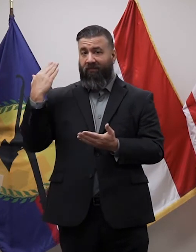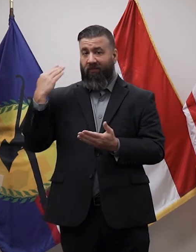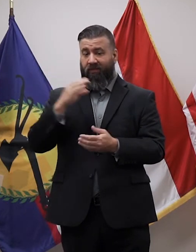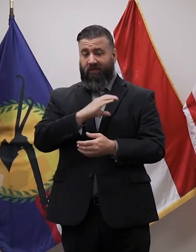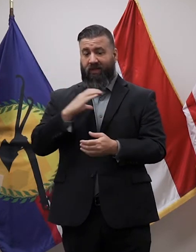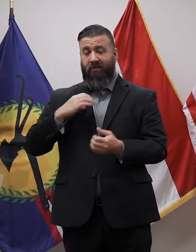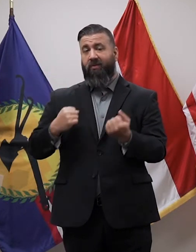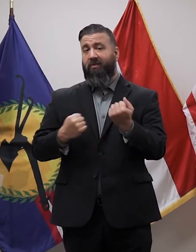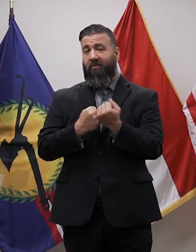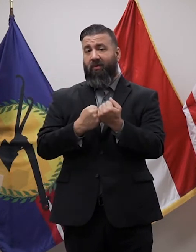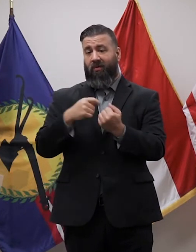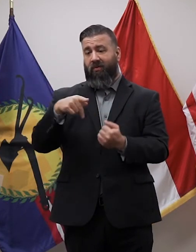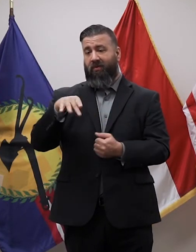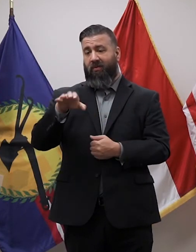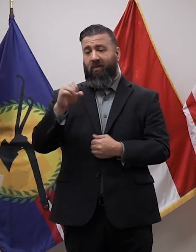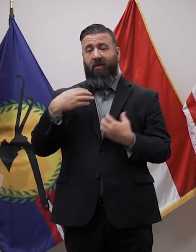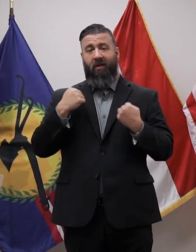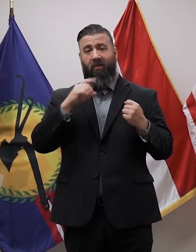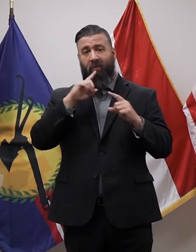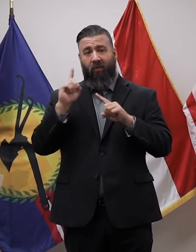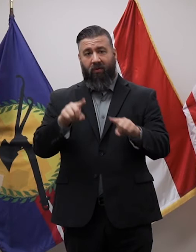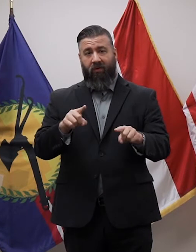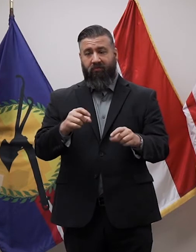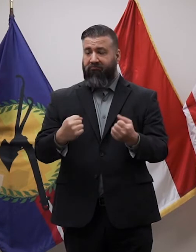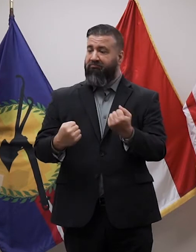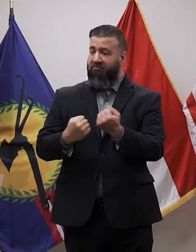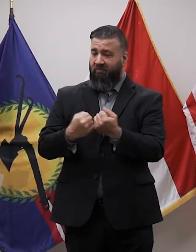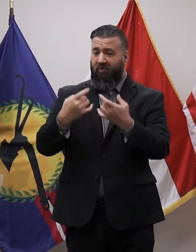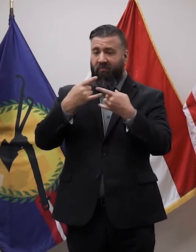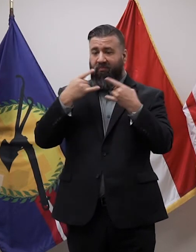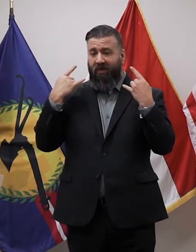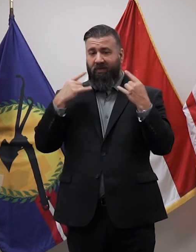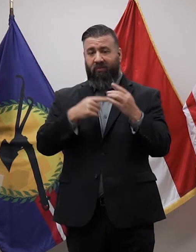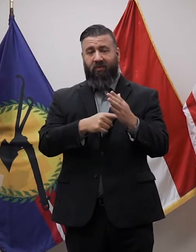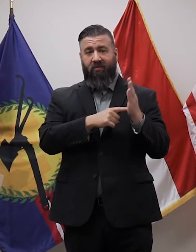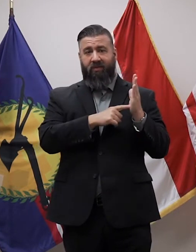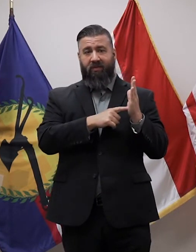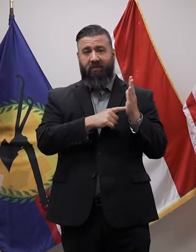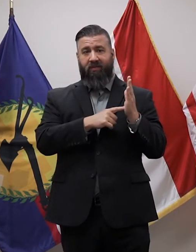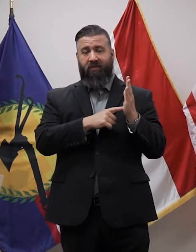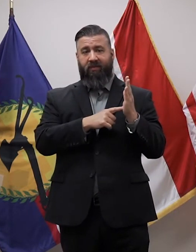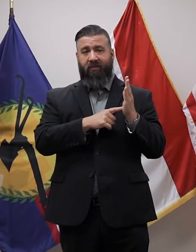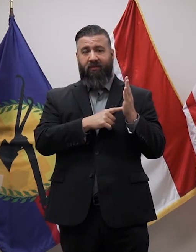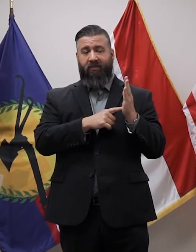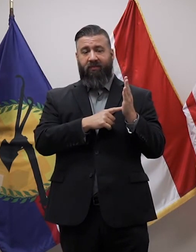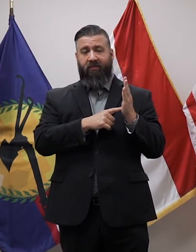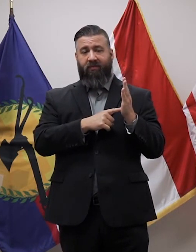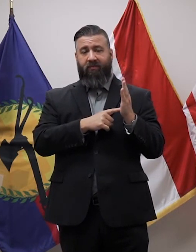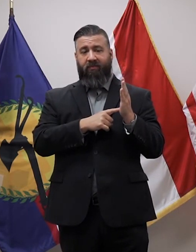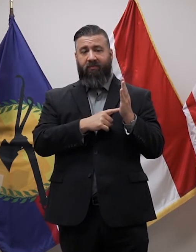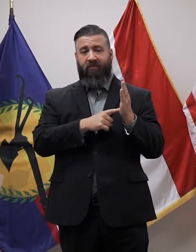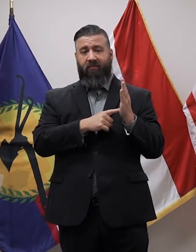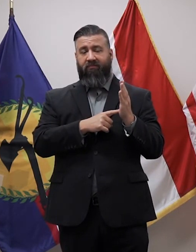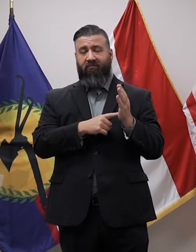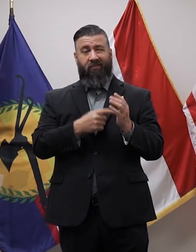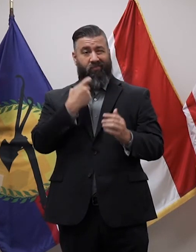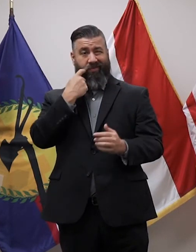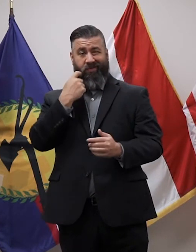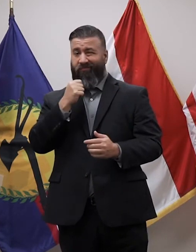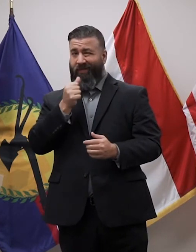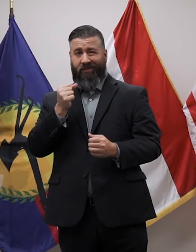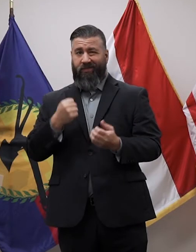has supported public health orders, has supported mask mandates. They didn't when they were presented with the opportunity to do so most